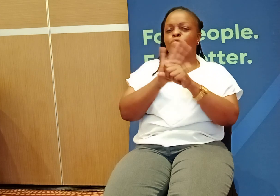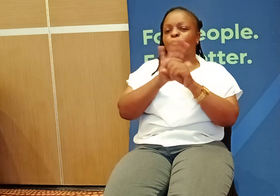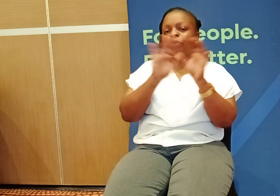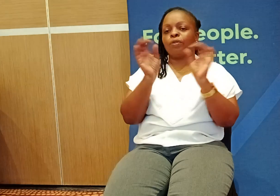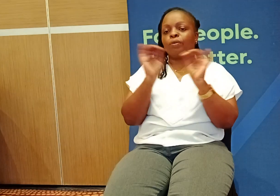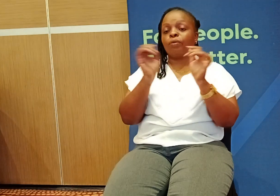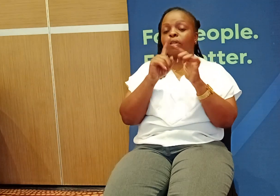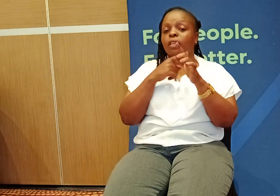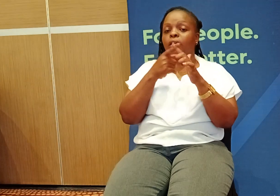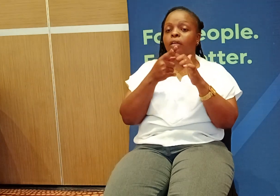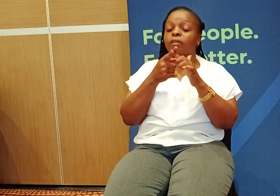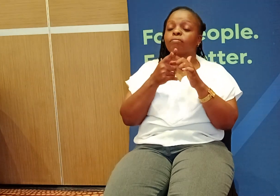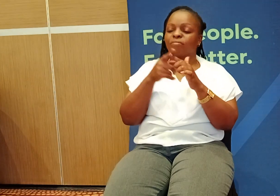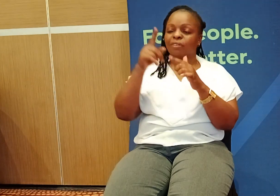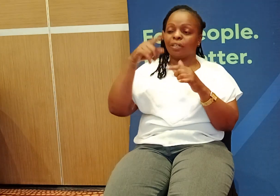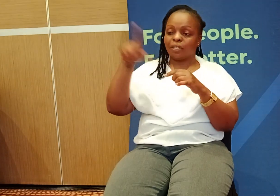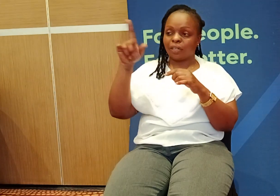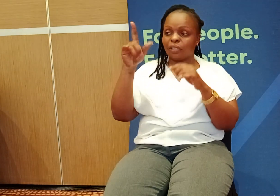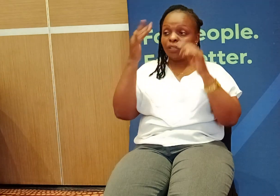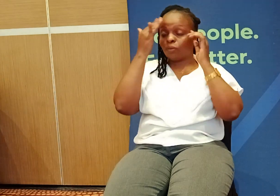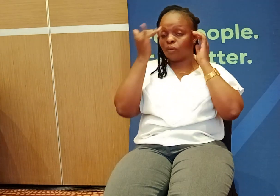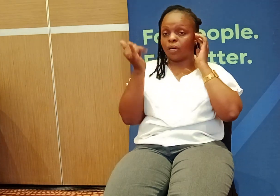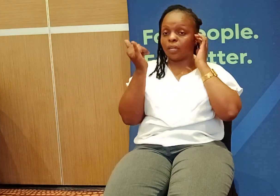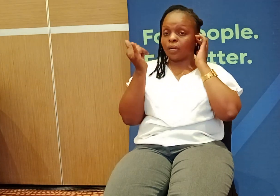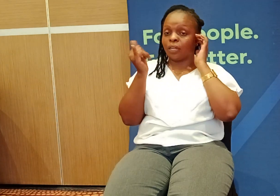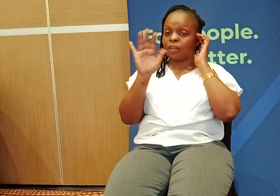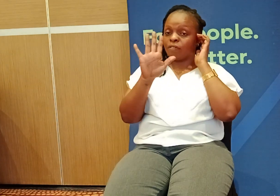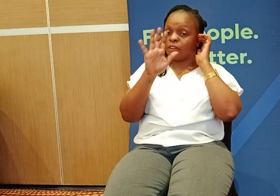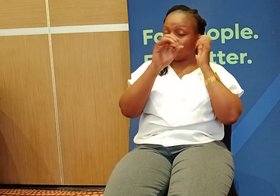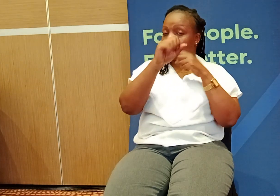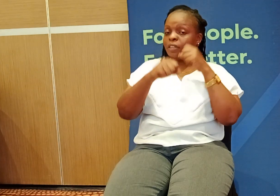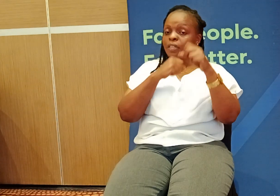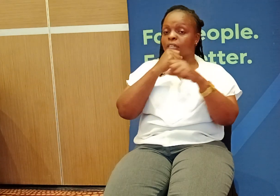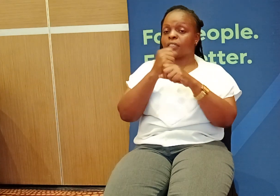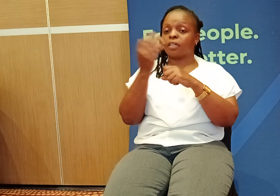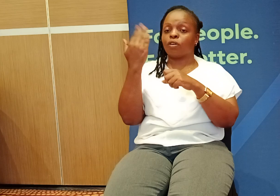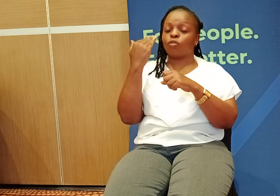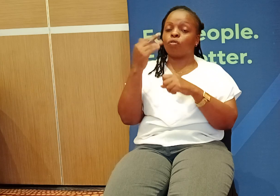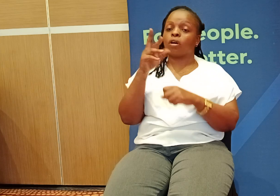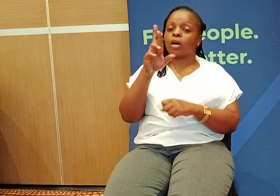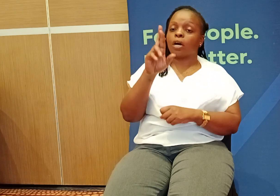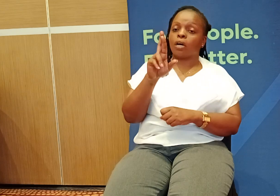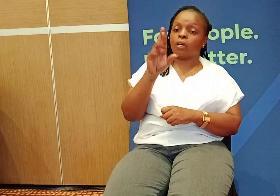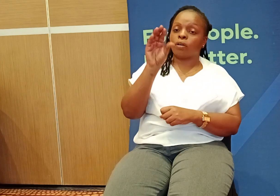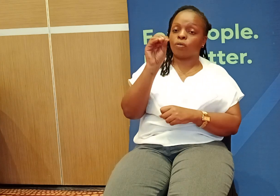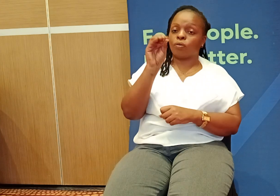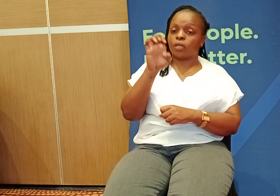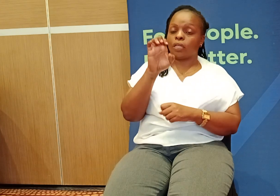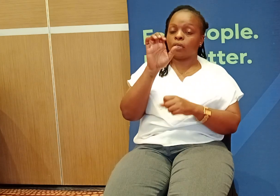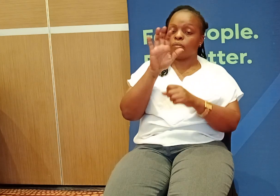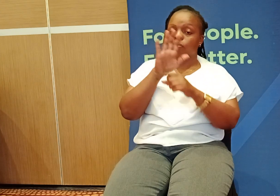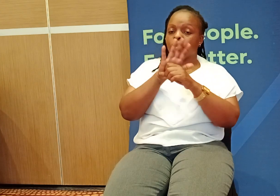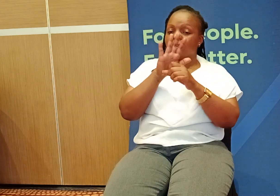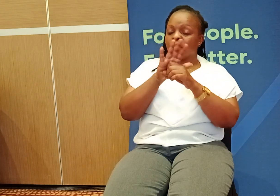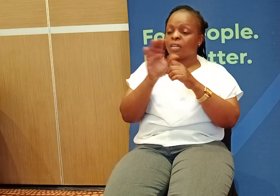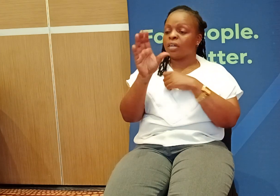But then they were right, because 5 years ago, ROE for most of the subsidiaries outside of Kenya was single